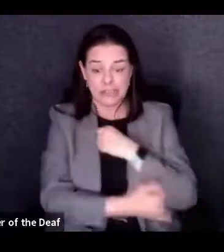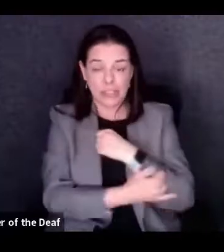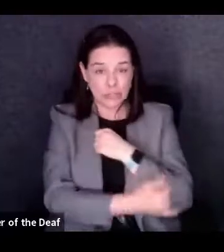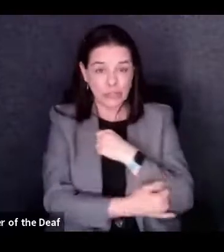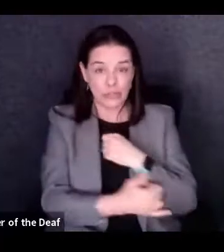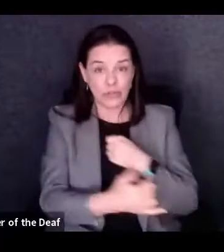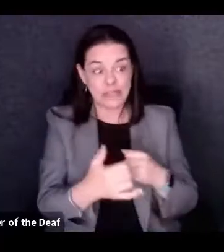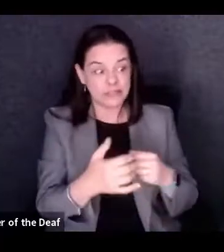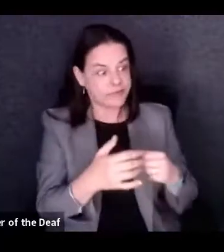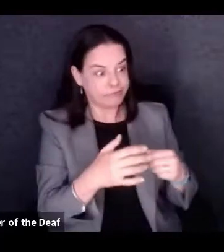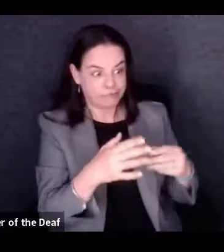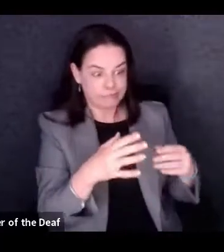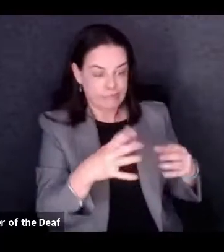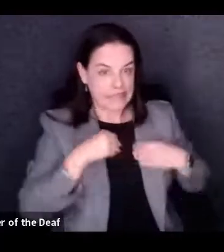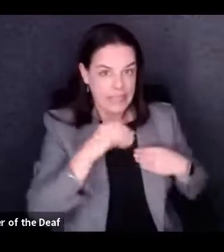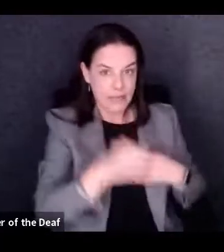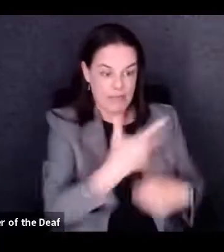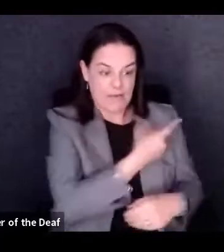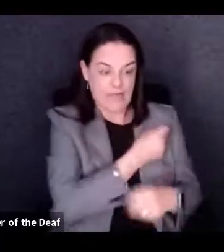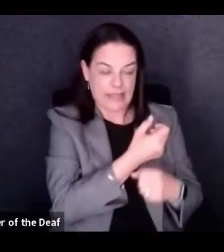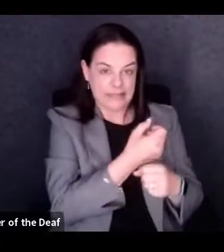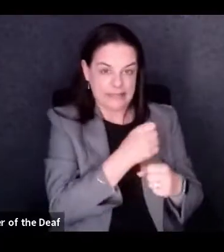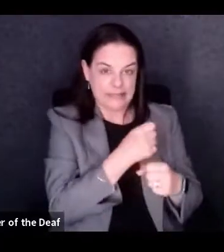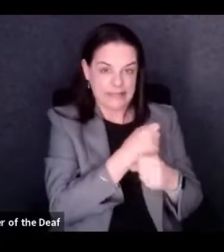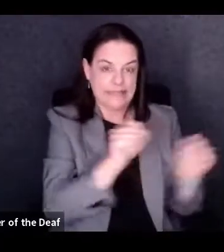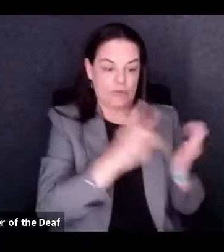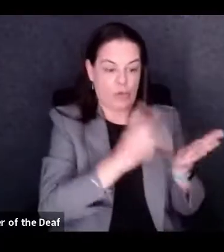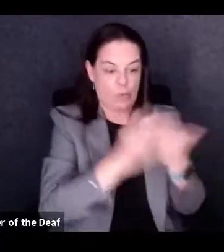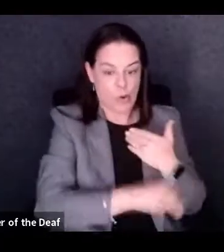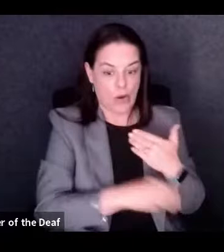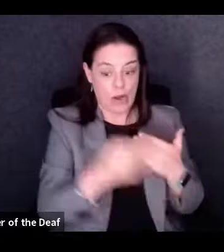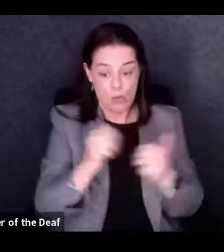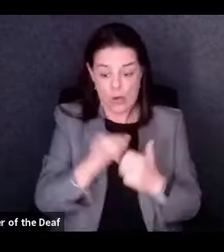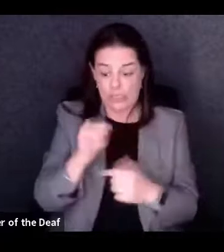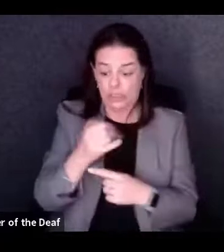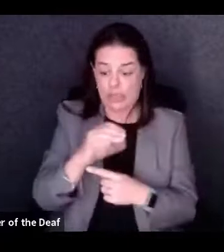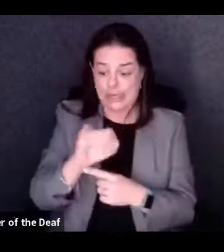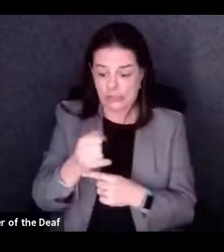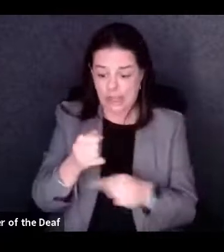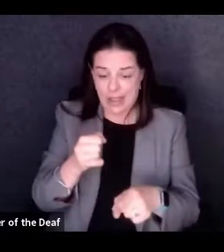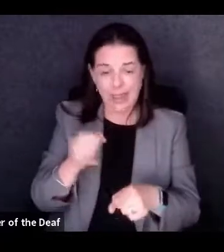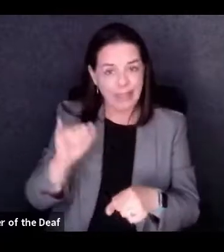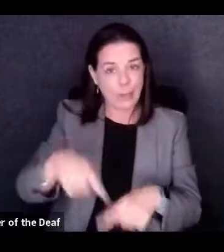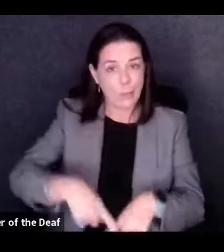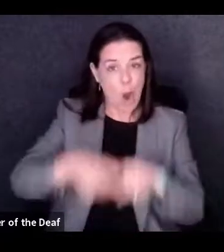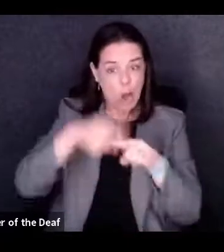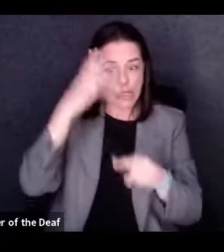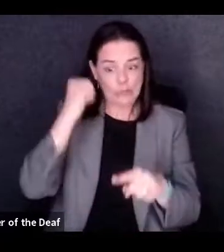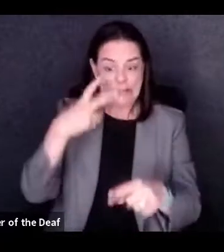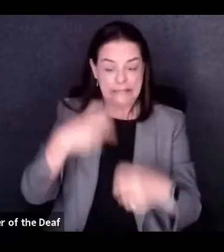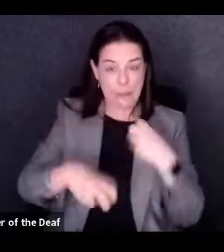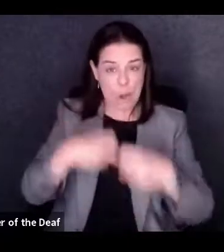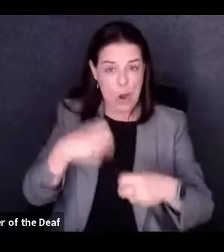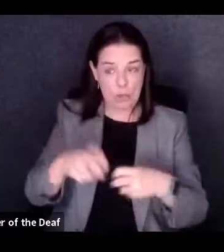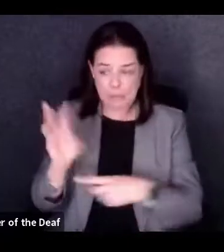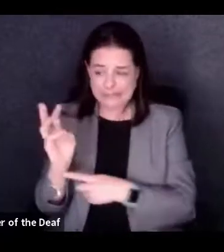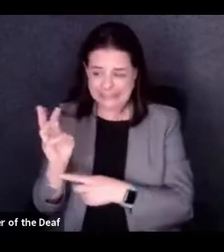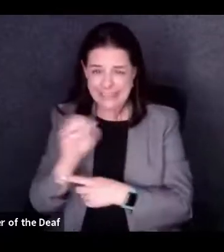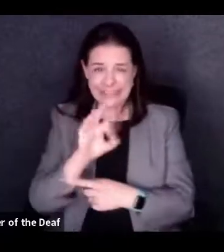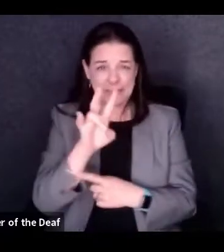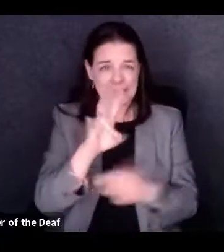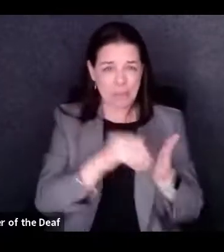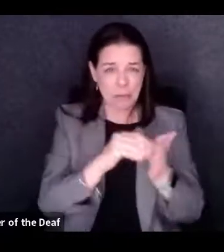vaccine safety program with what's happened with J&J this week and with the pause. And so have those conversations and